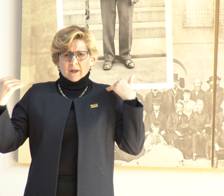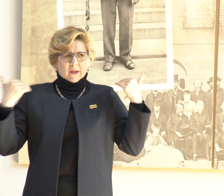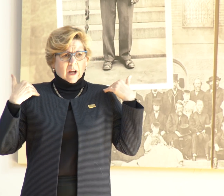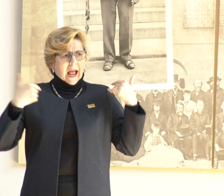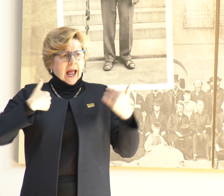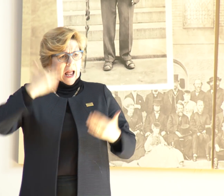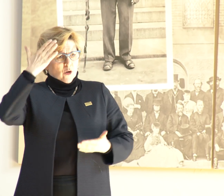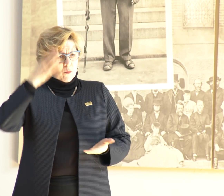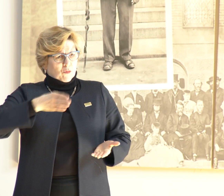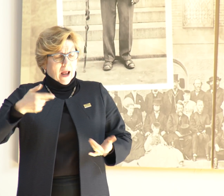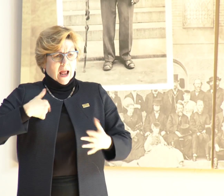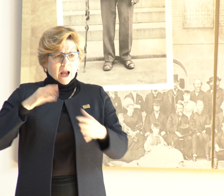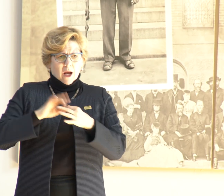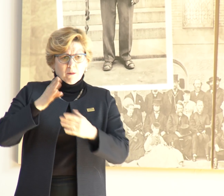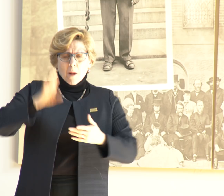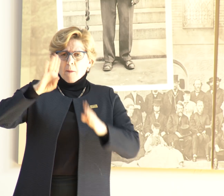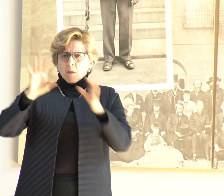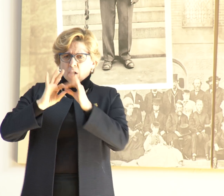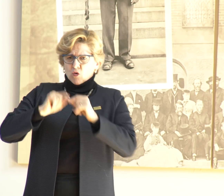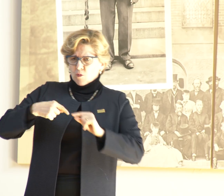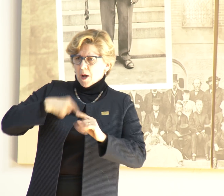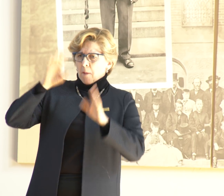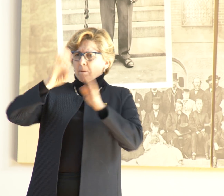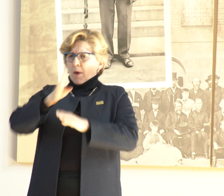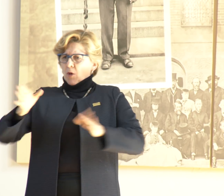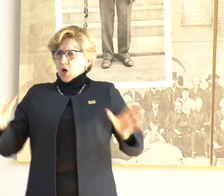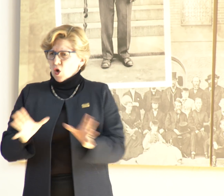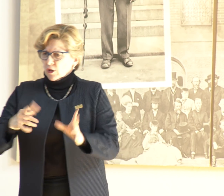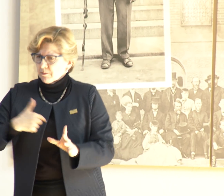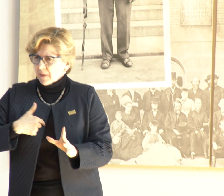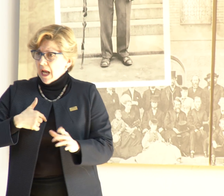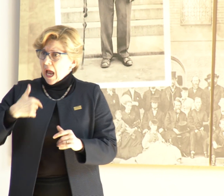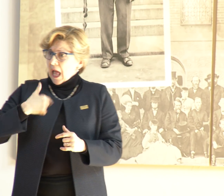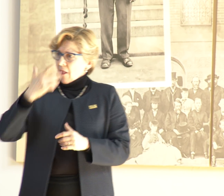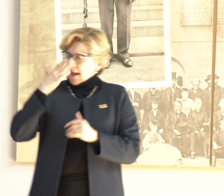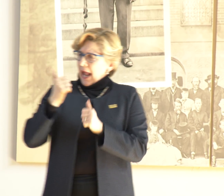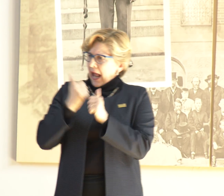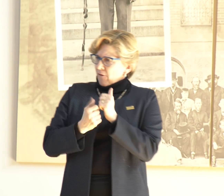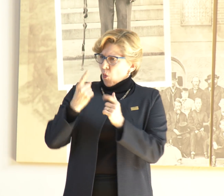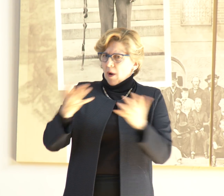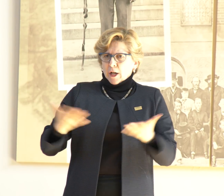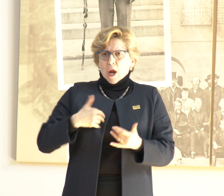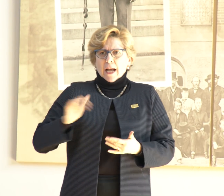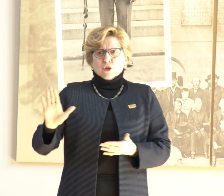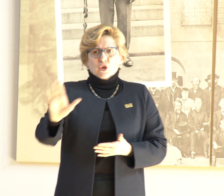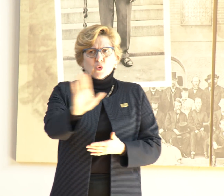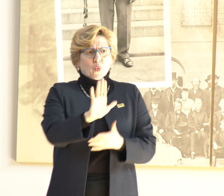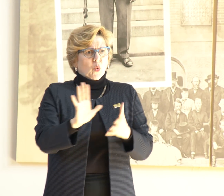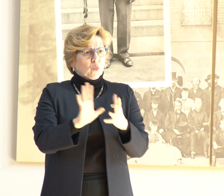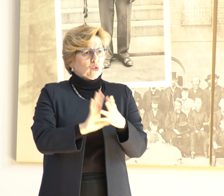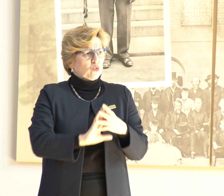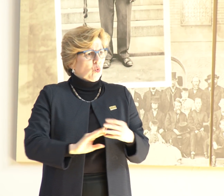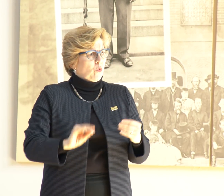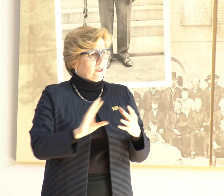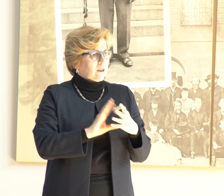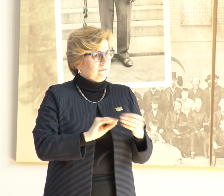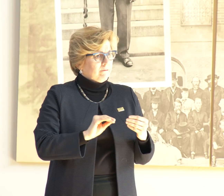I'd also like to recognize how many people have come up to me to say how much Bernard Bragg has encouraged them